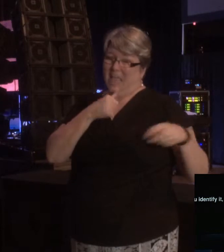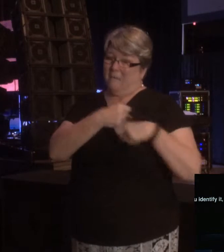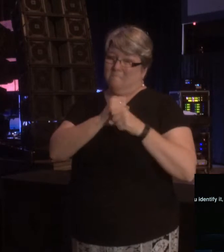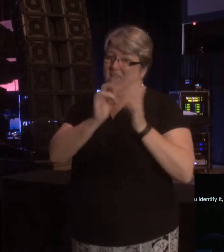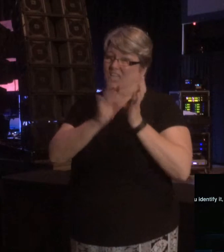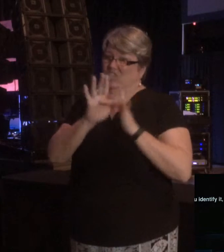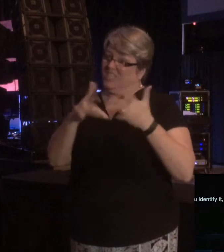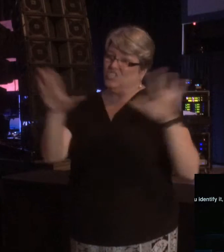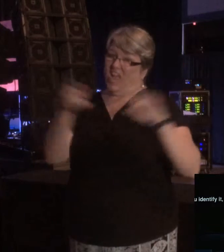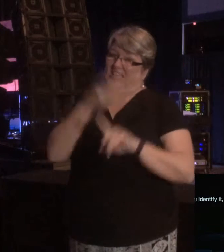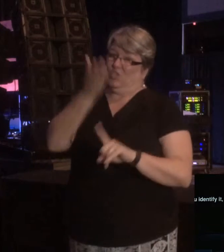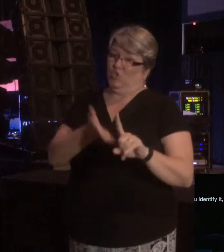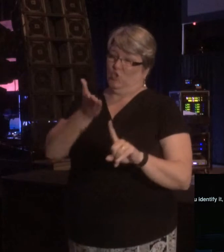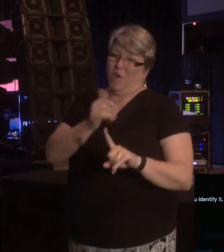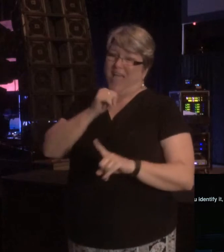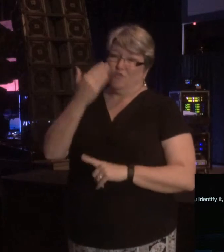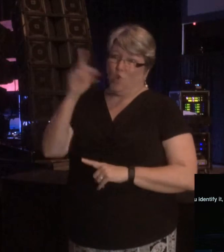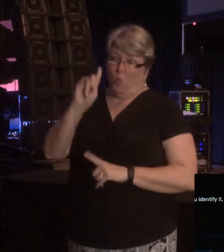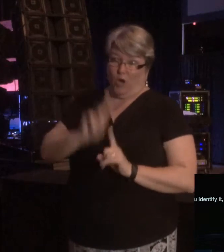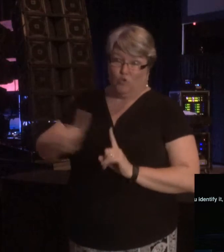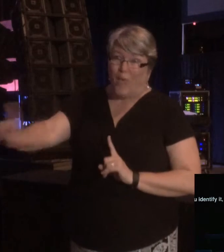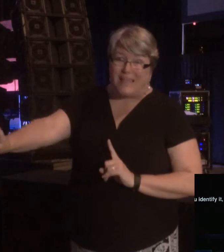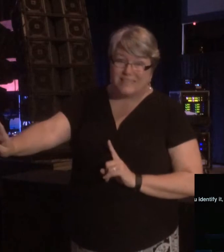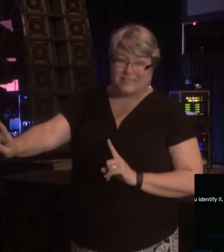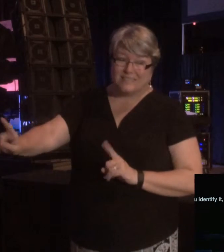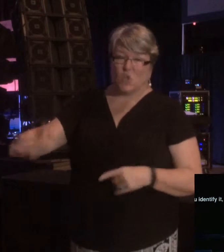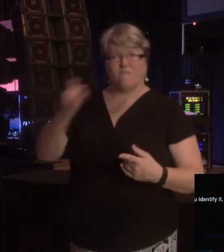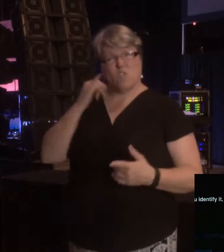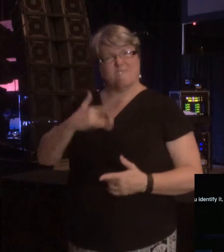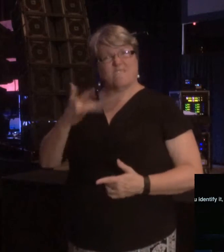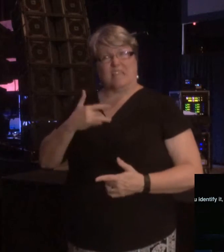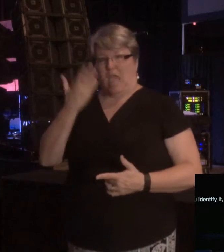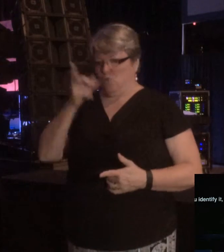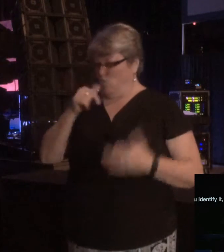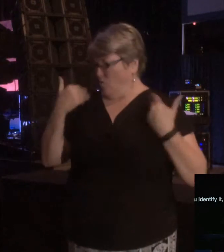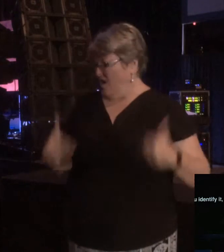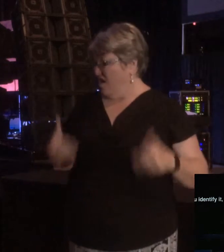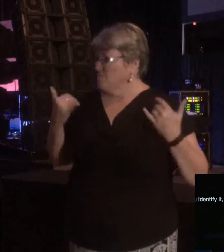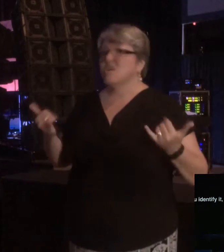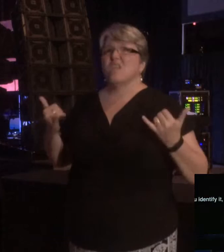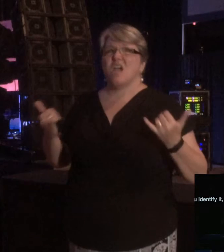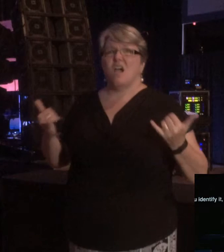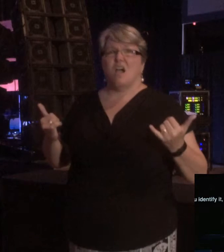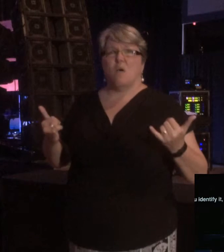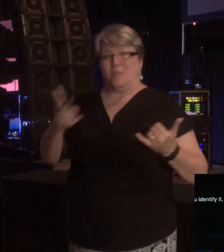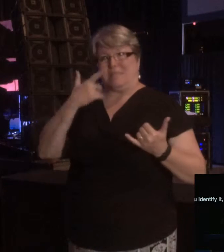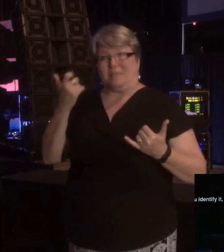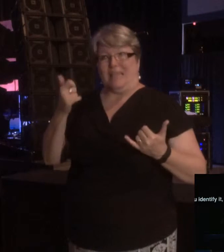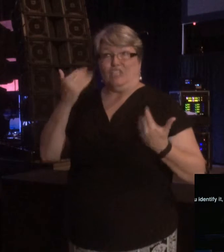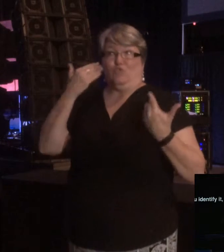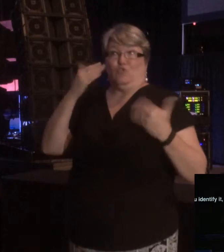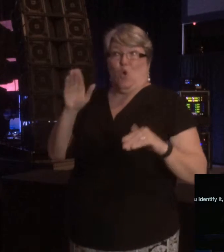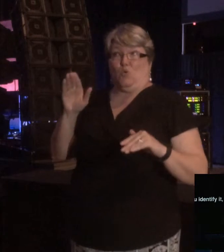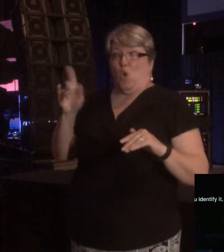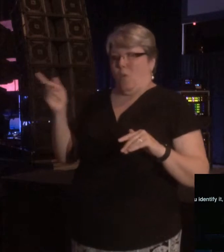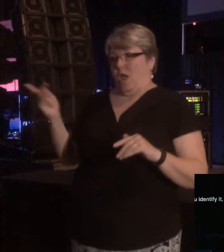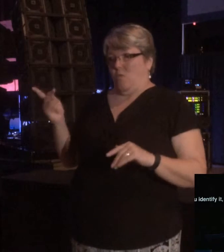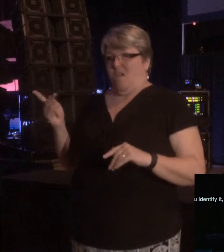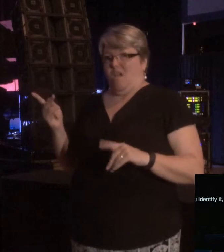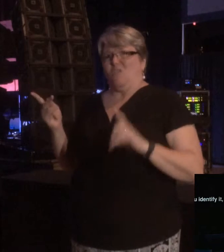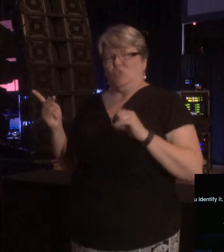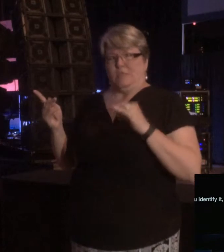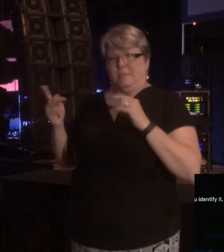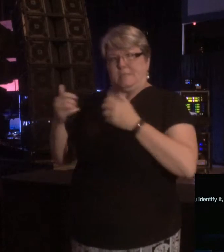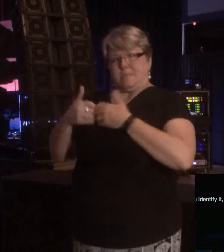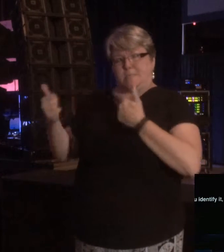And so you need, if the two of you are going to make it, it's not by doing anything you've ever done before. You